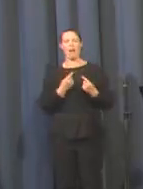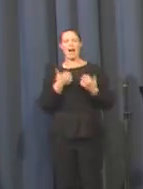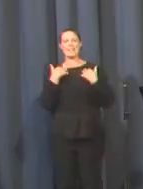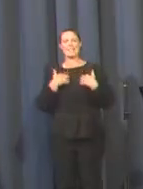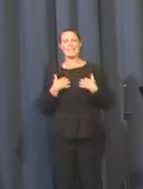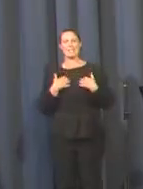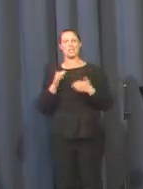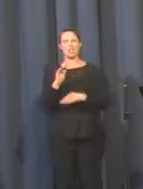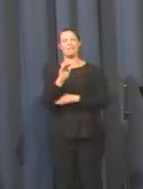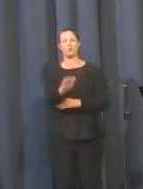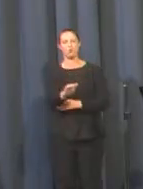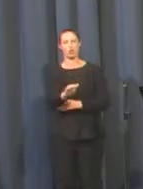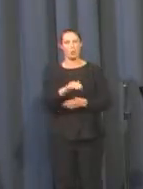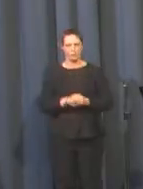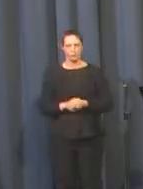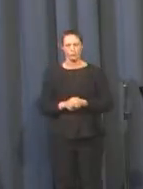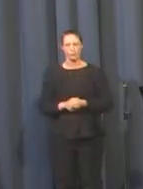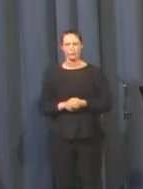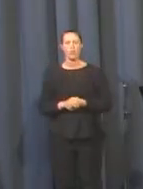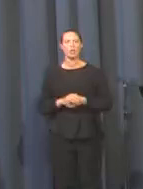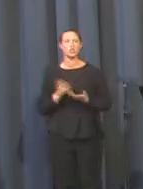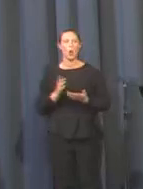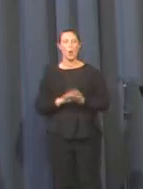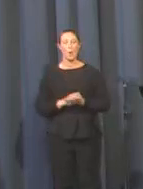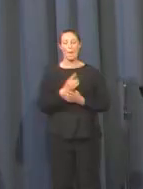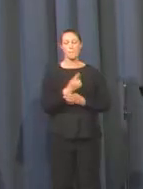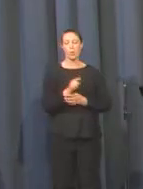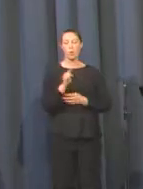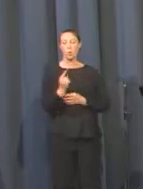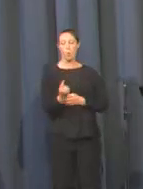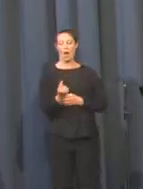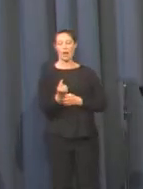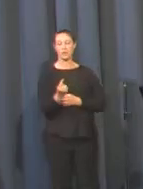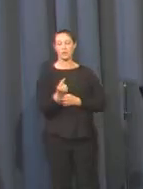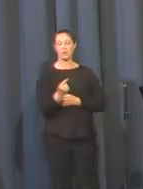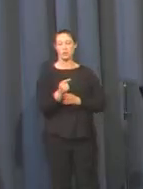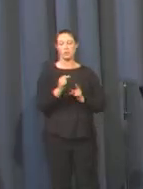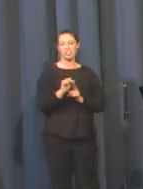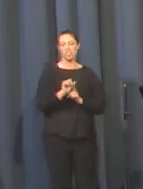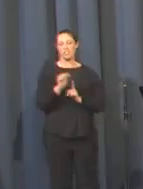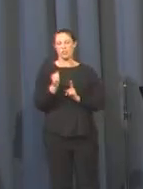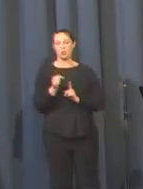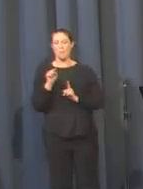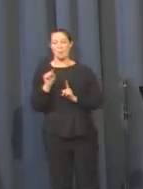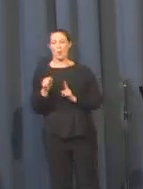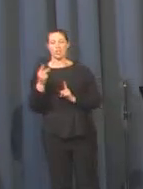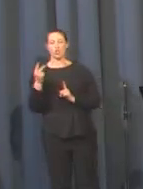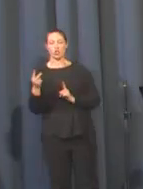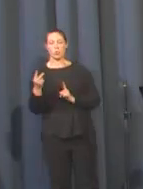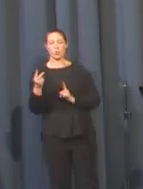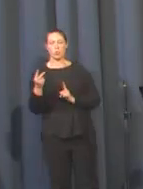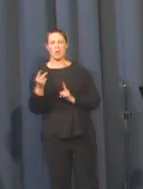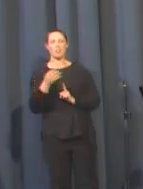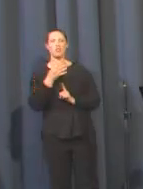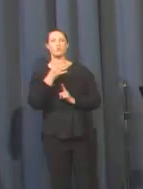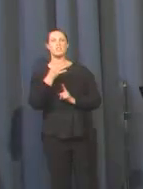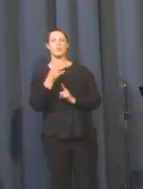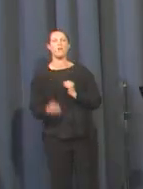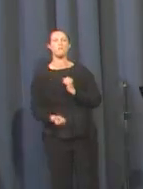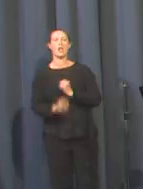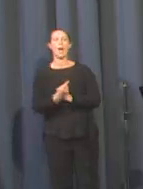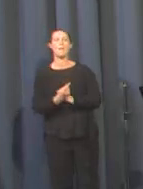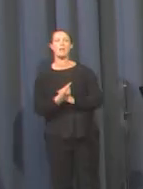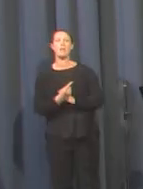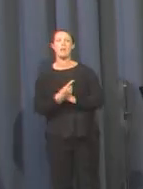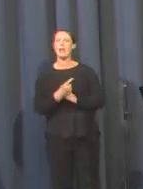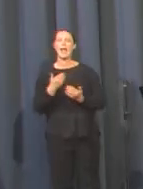And so the higher, if you move from a 0.1 to a 0.2, your risk for those types of outcomes are a bit higher. And so